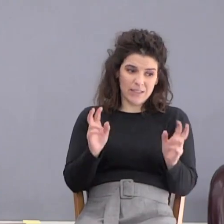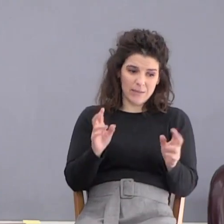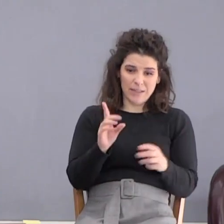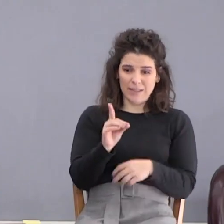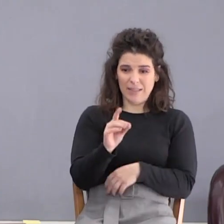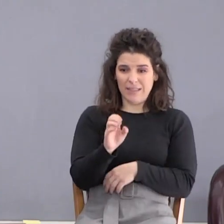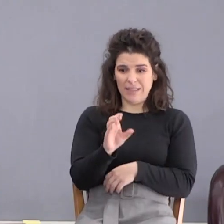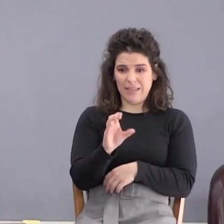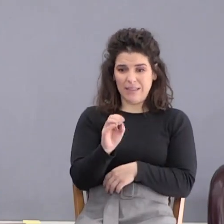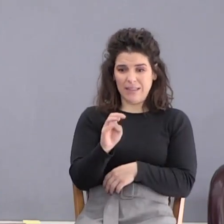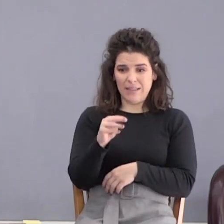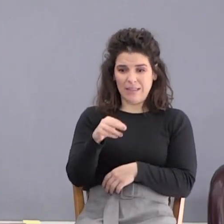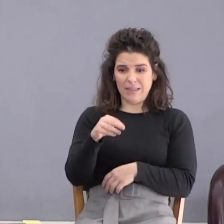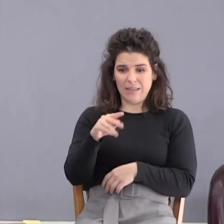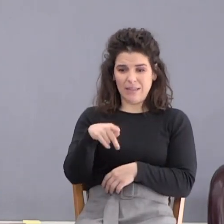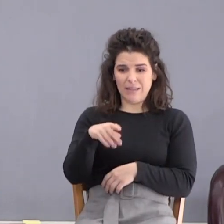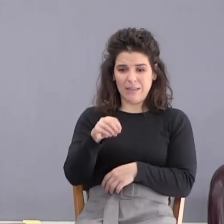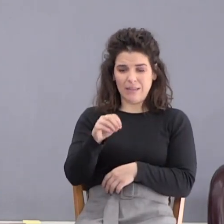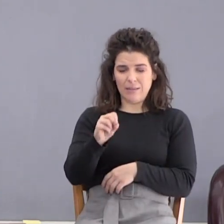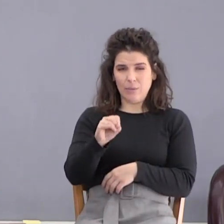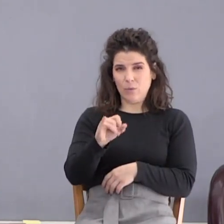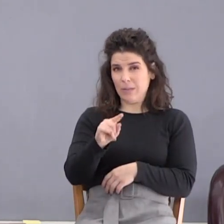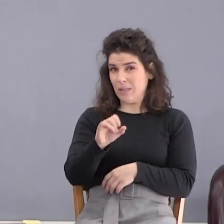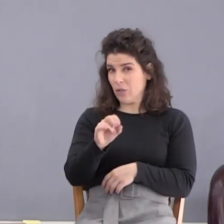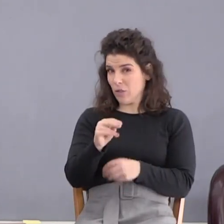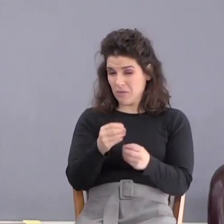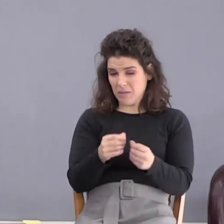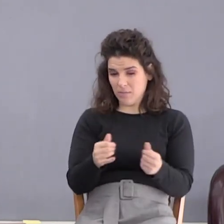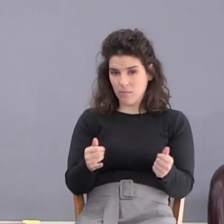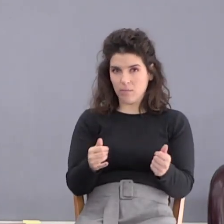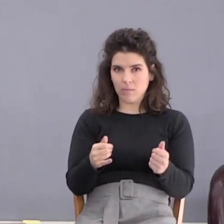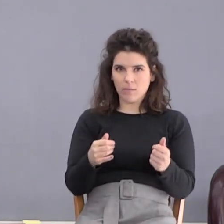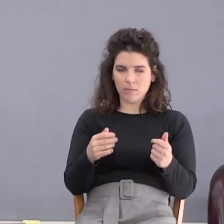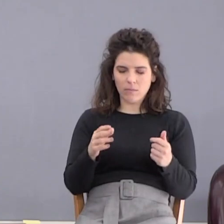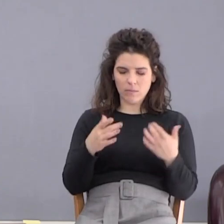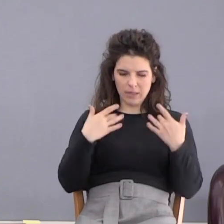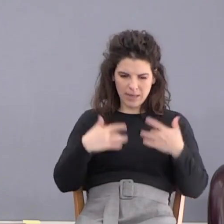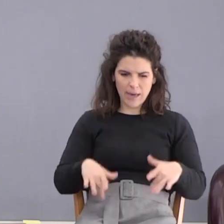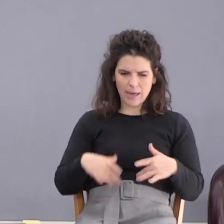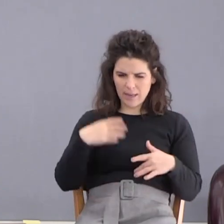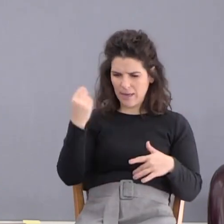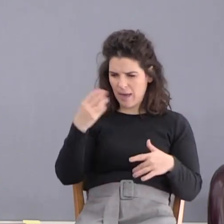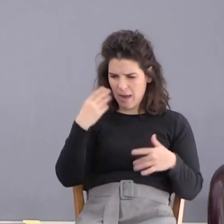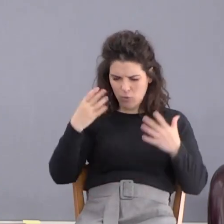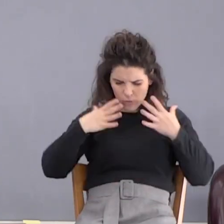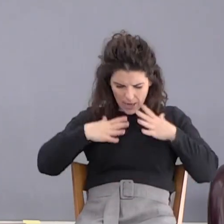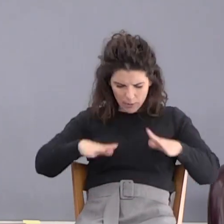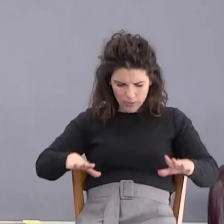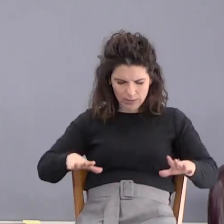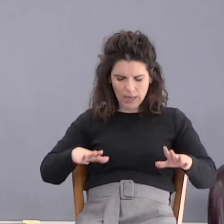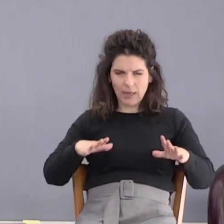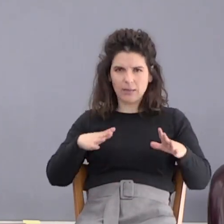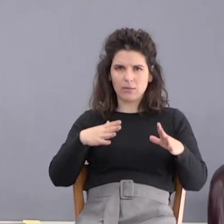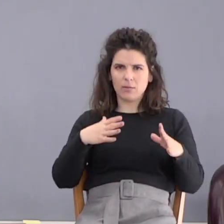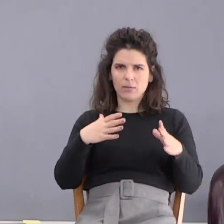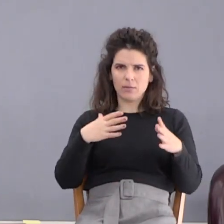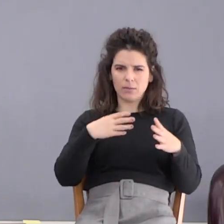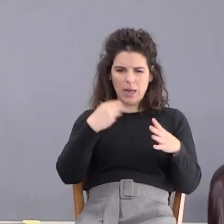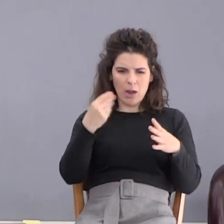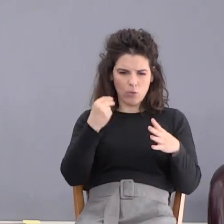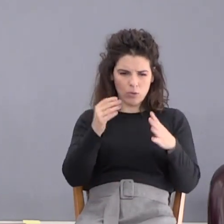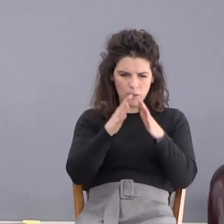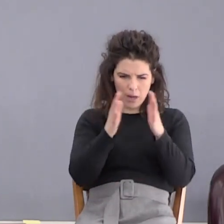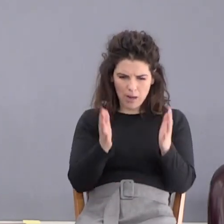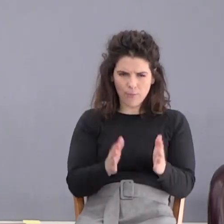decomposition. Bare, naked. In other words, that outer shell, the outer